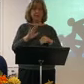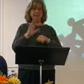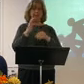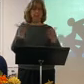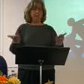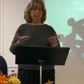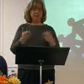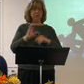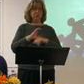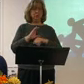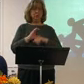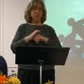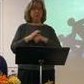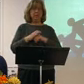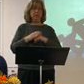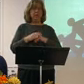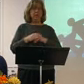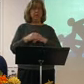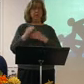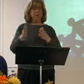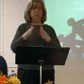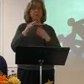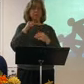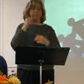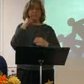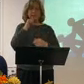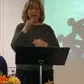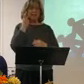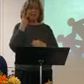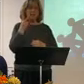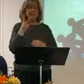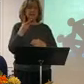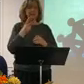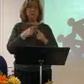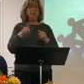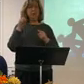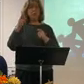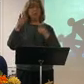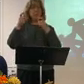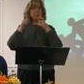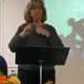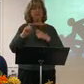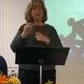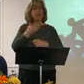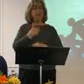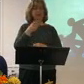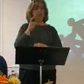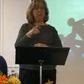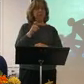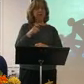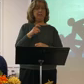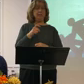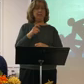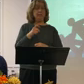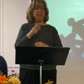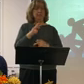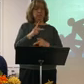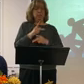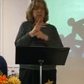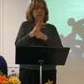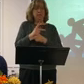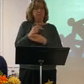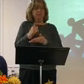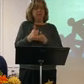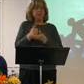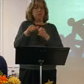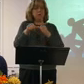in ways that we don't even see. But You've provided for our needs. You kept us all afloat through a